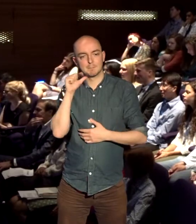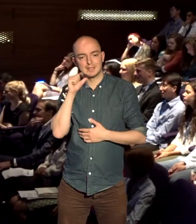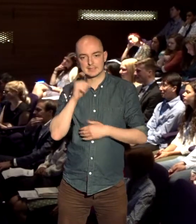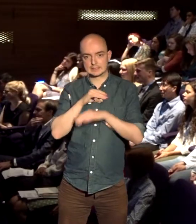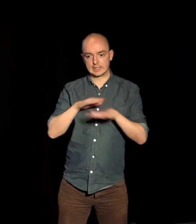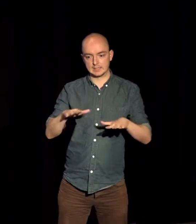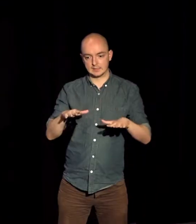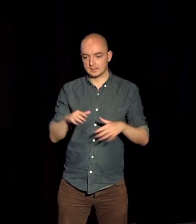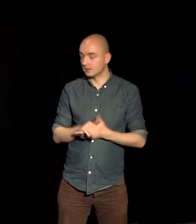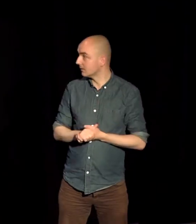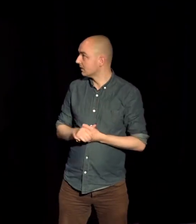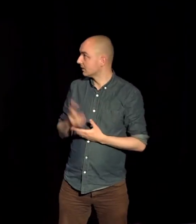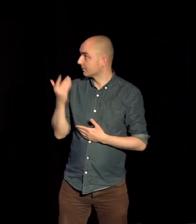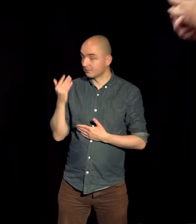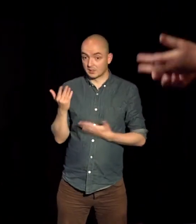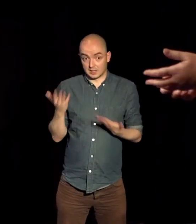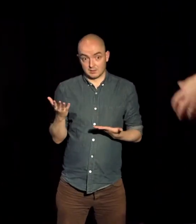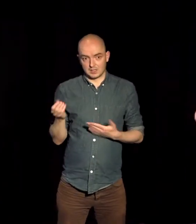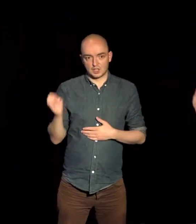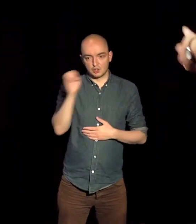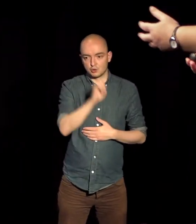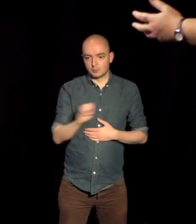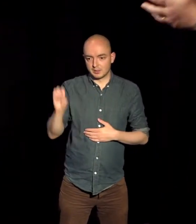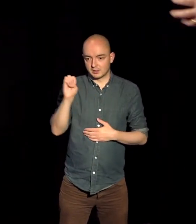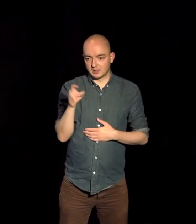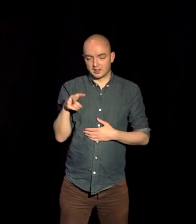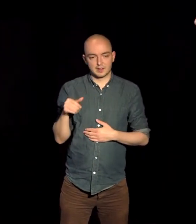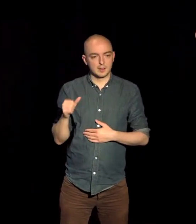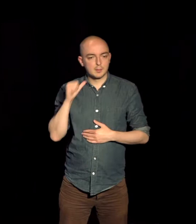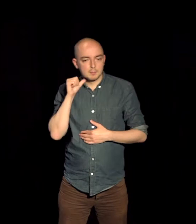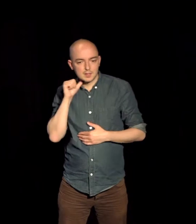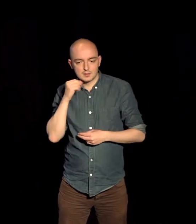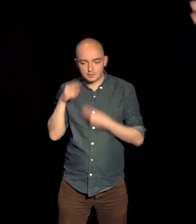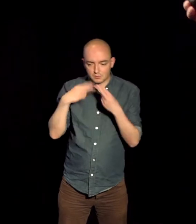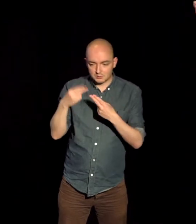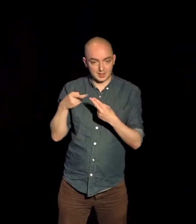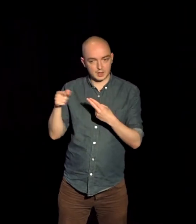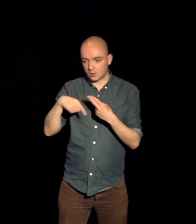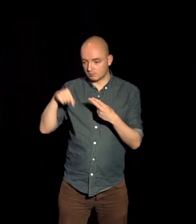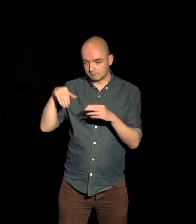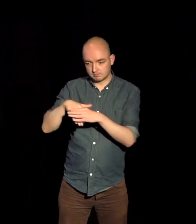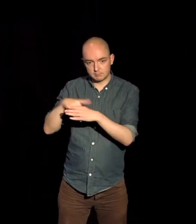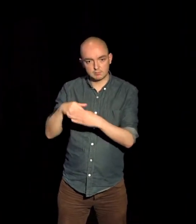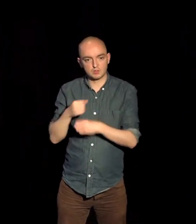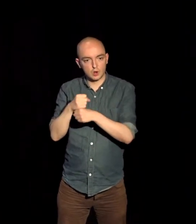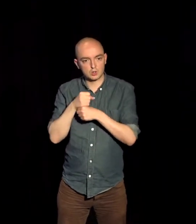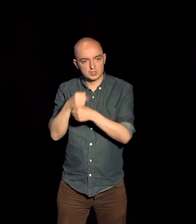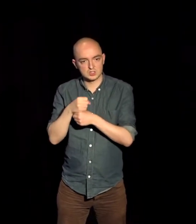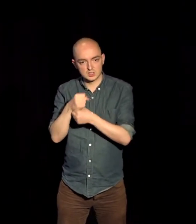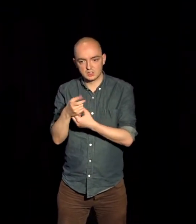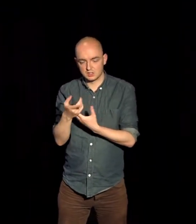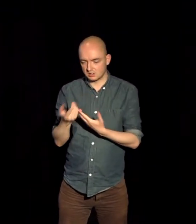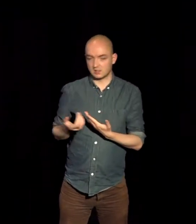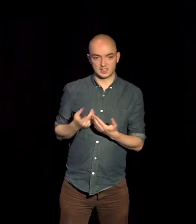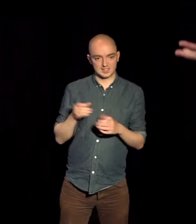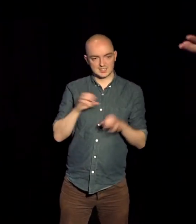Europe, everything had horse in it. So there's beef lasagnas and sausages and burgers and things being sold all over Europe. They tested them. There's horse